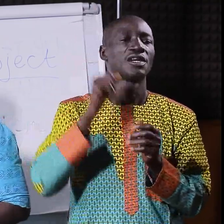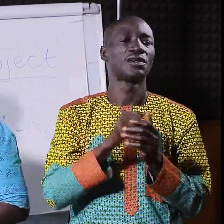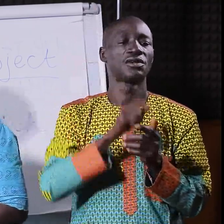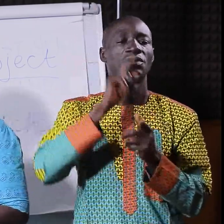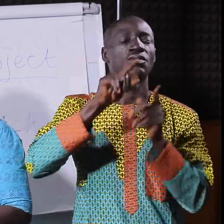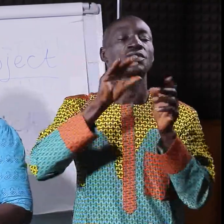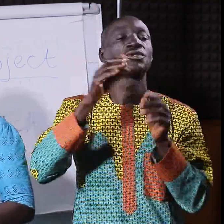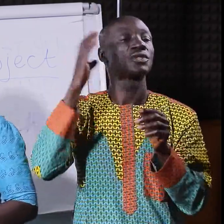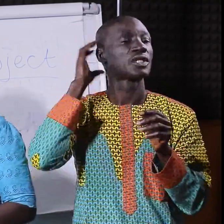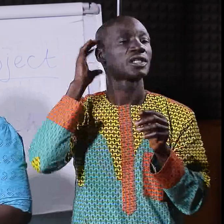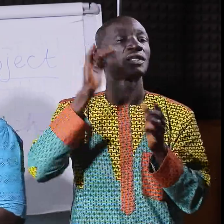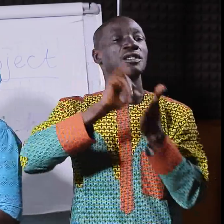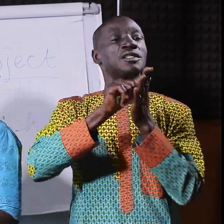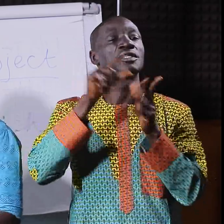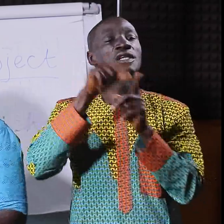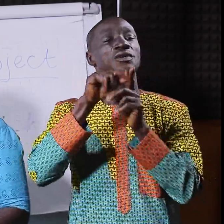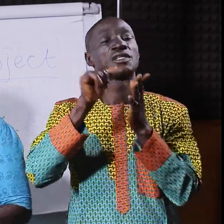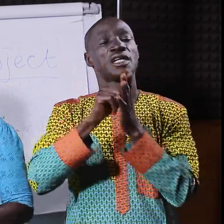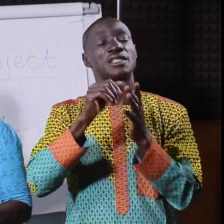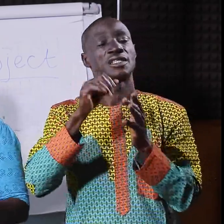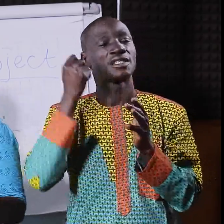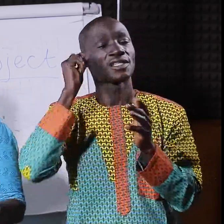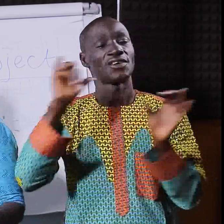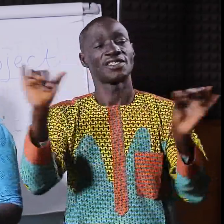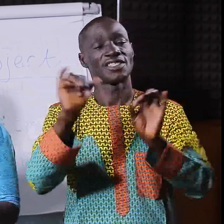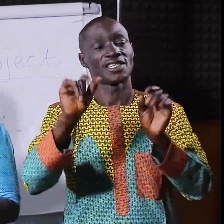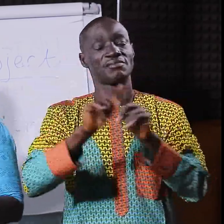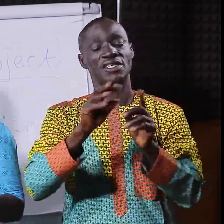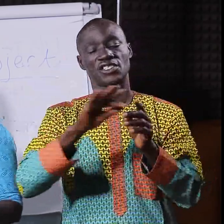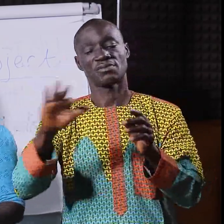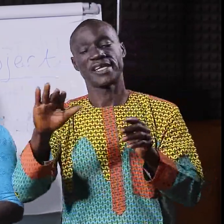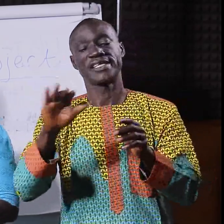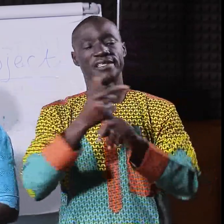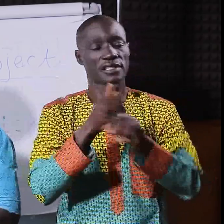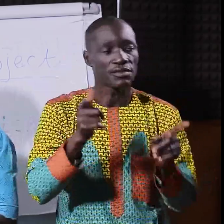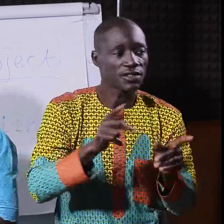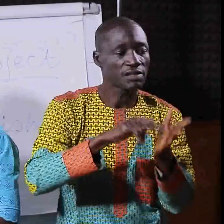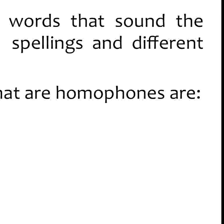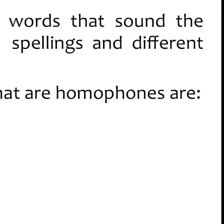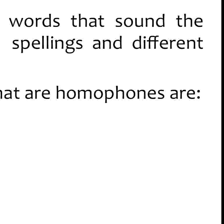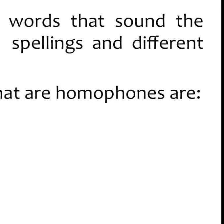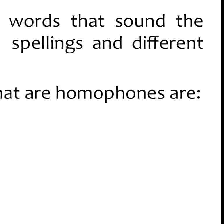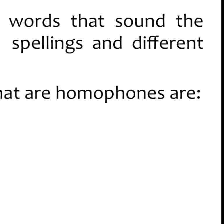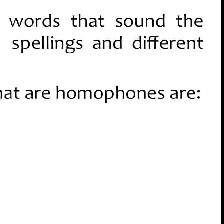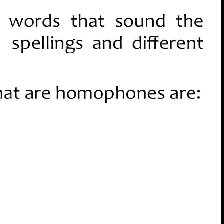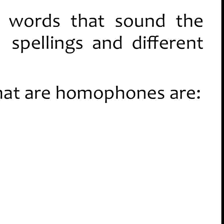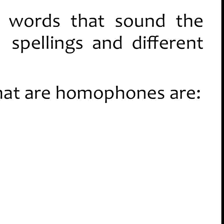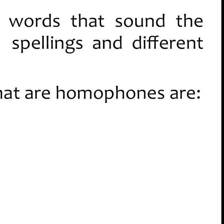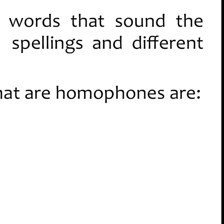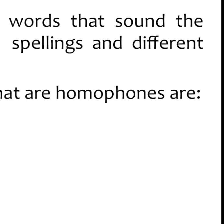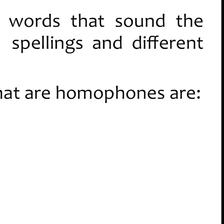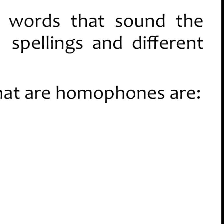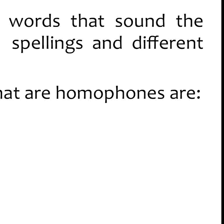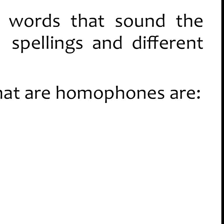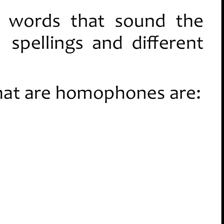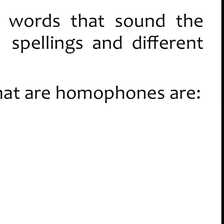hear? So these are words that sound the same, but their spellings are different and their meanings are different. For example,